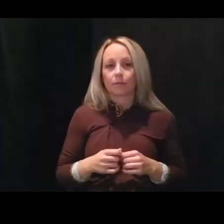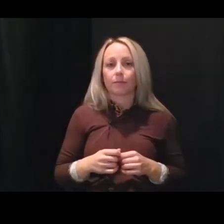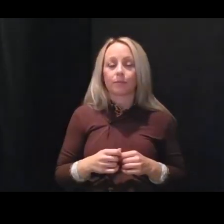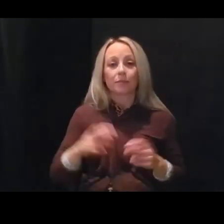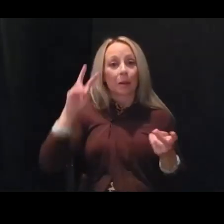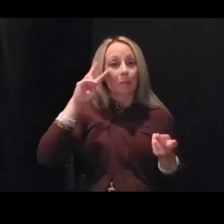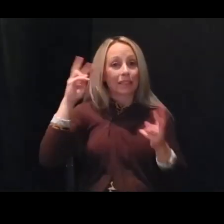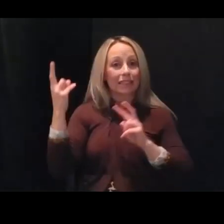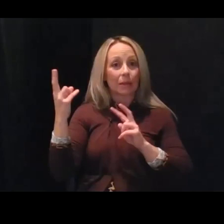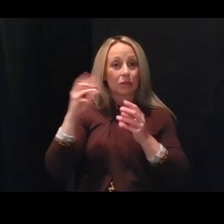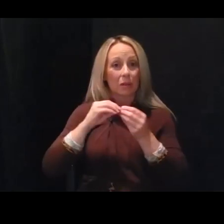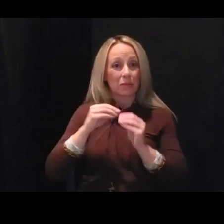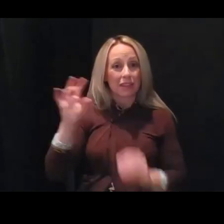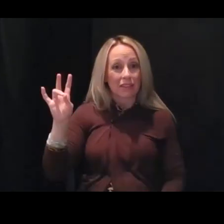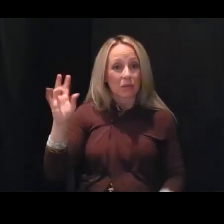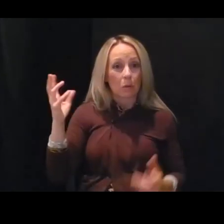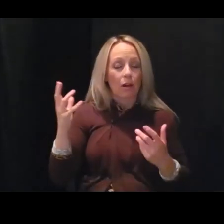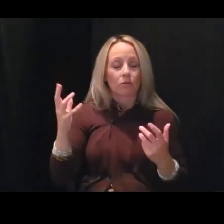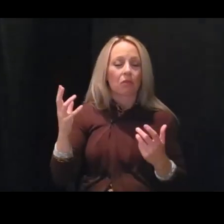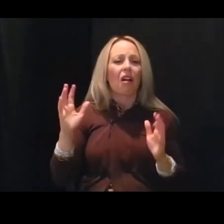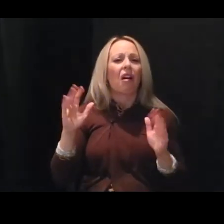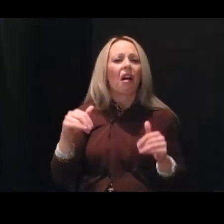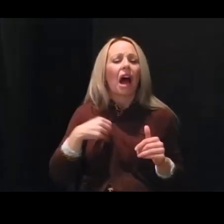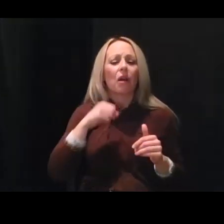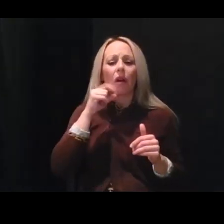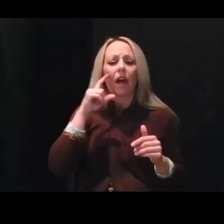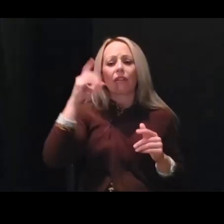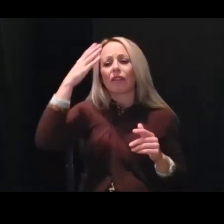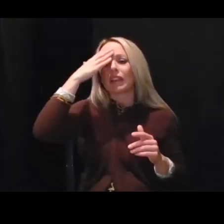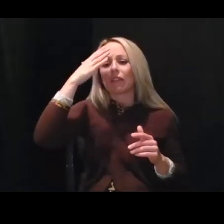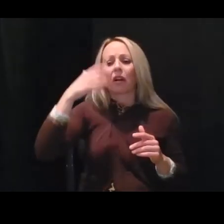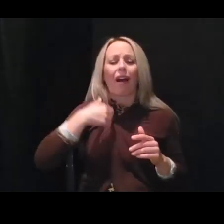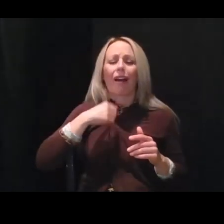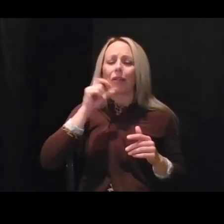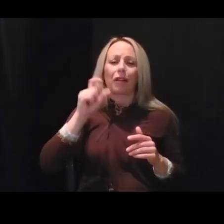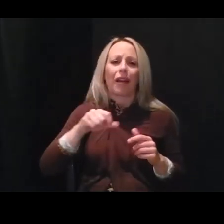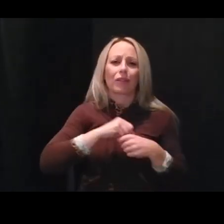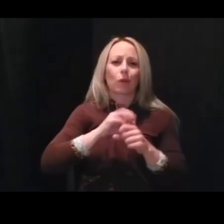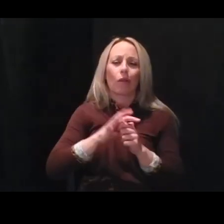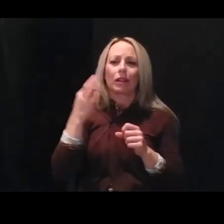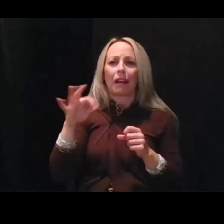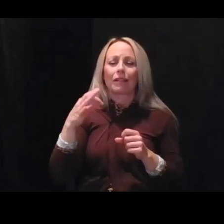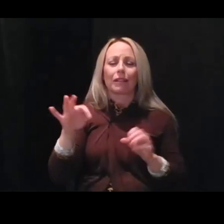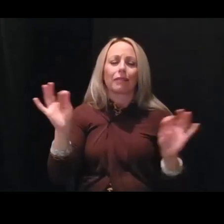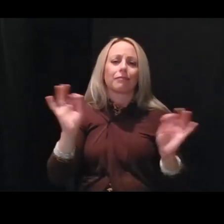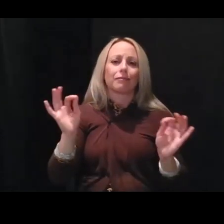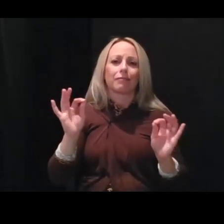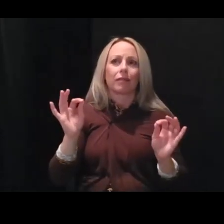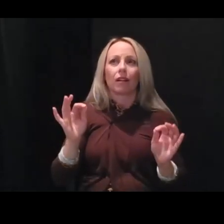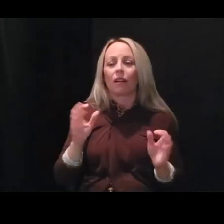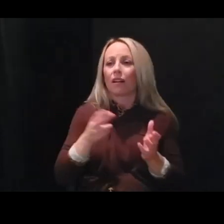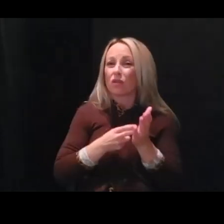Misconception number 7. I don't have a fever, so I must not have COVID-19. If only it was that easy and